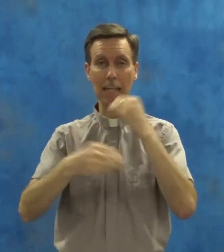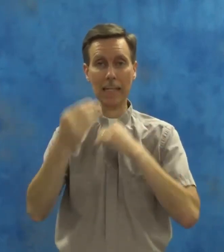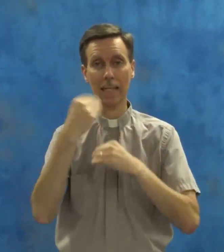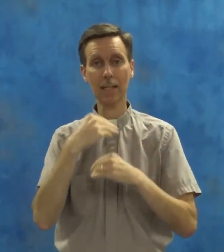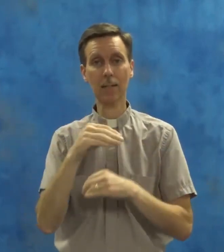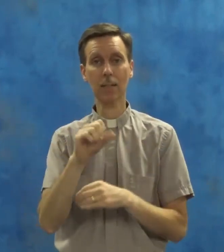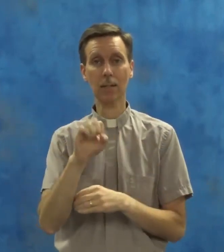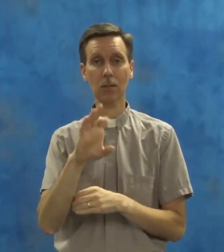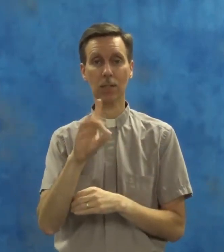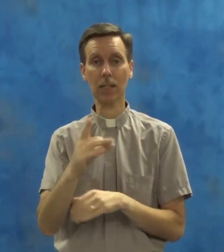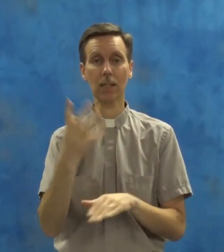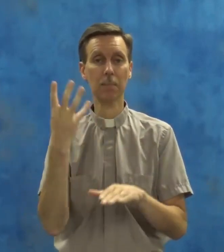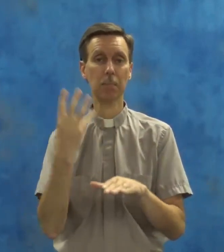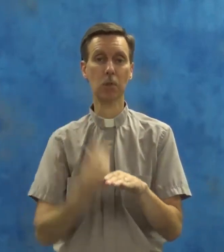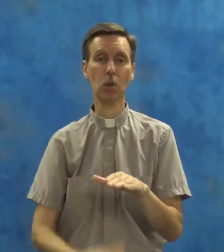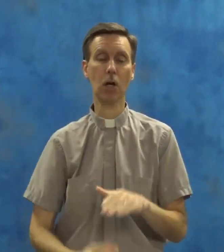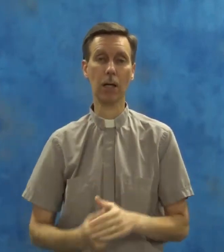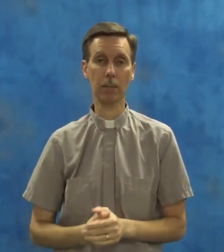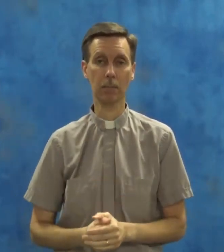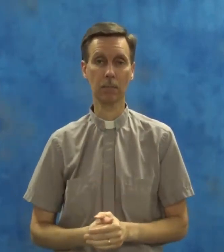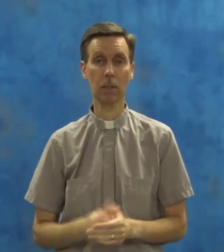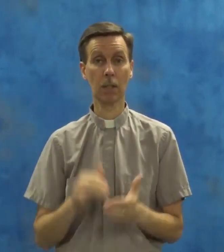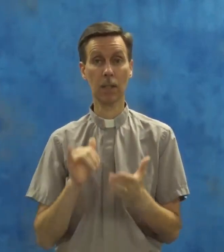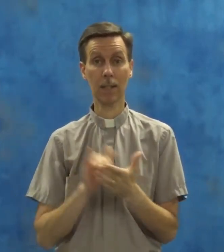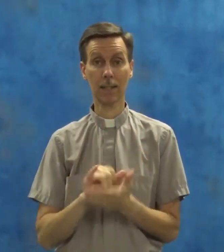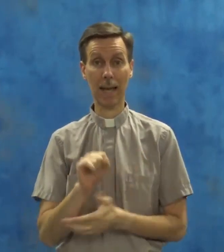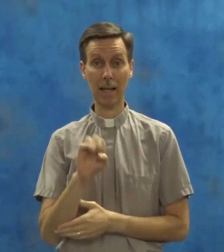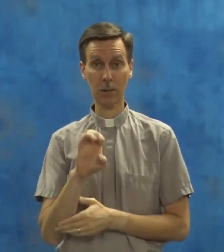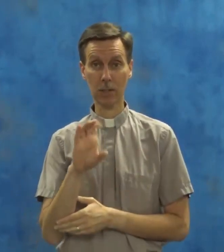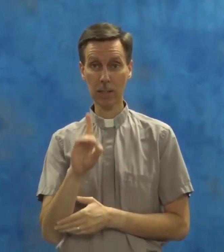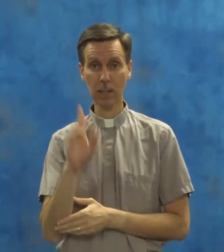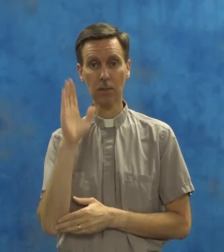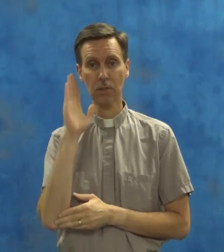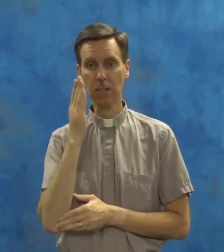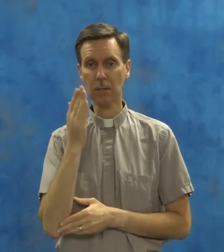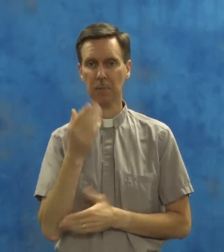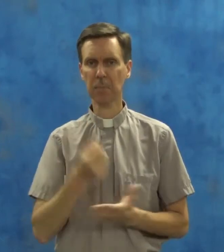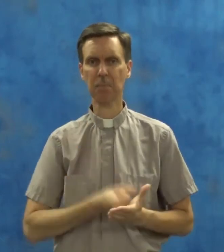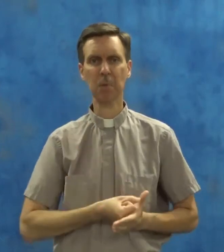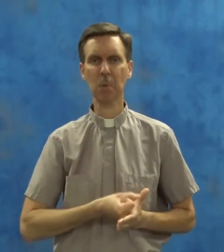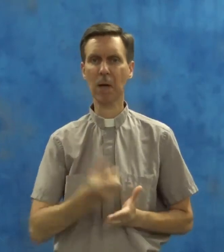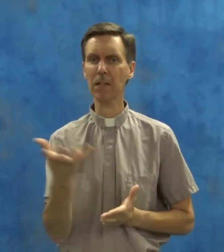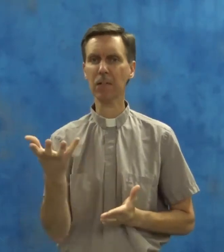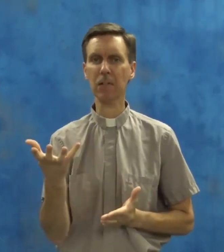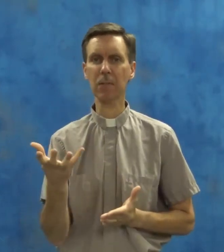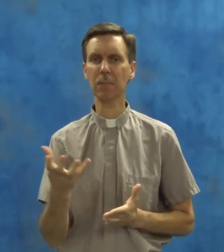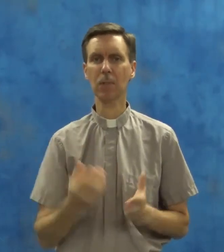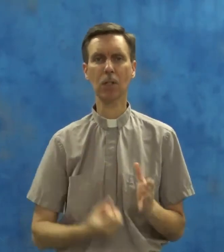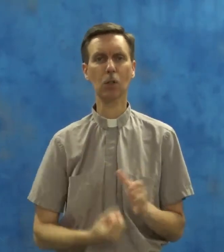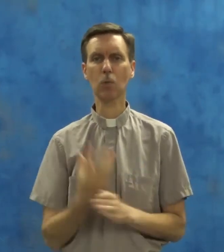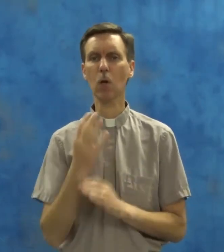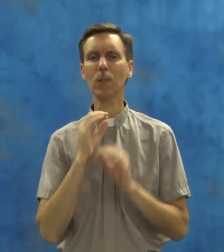eat it. The seed is gone. That seed seems wasted. It grows